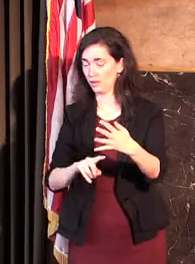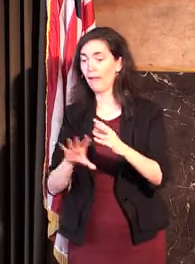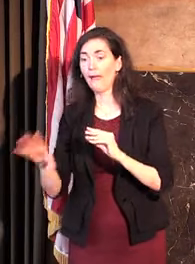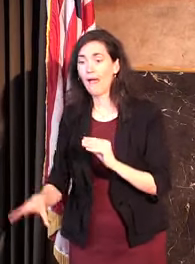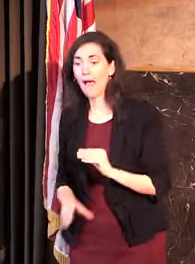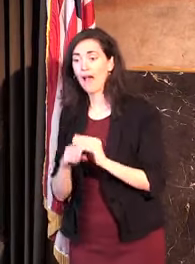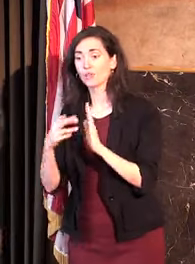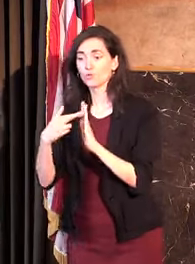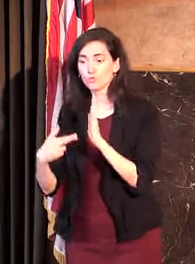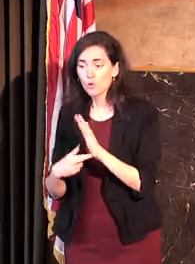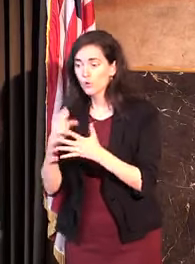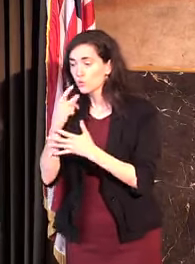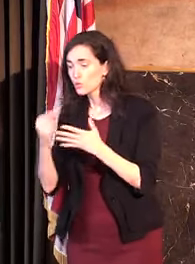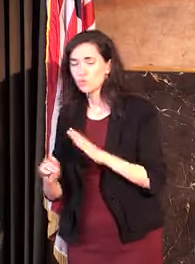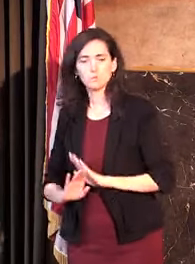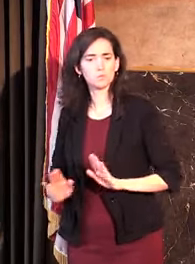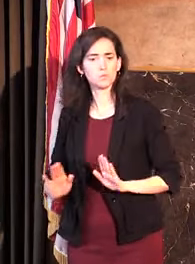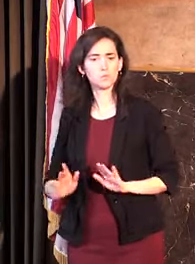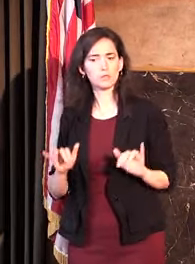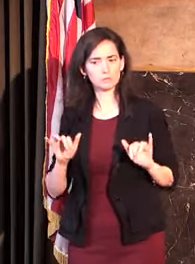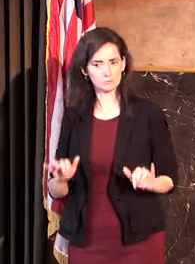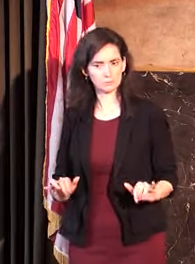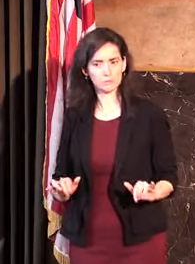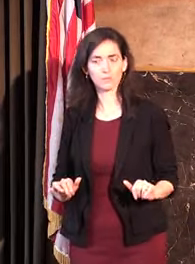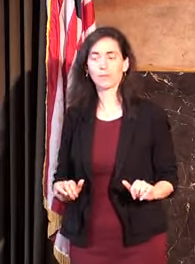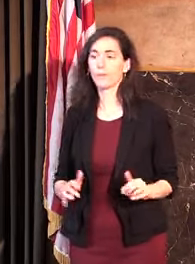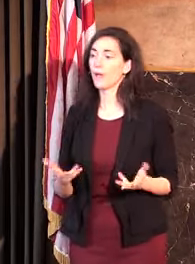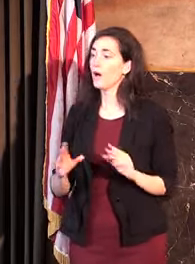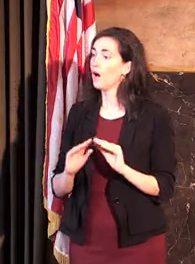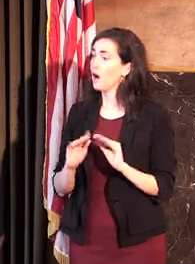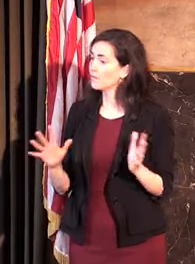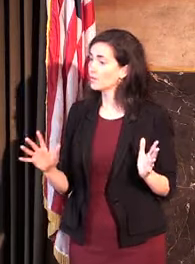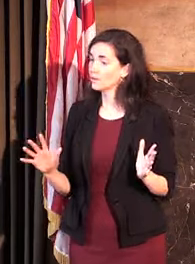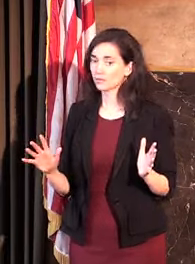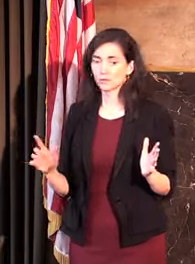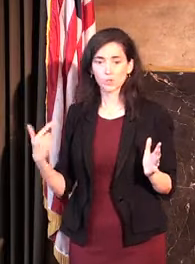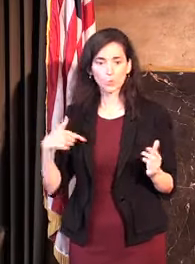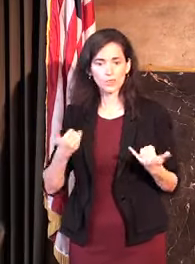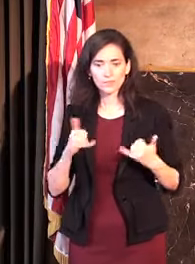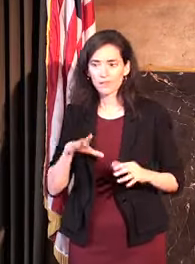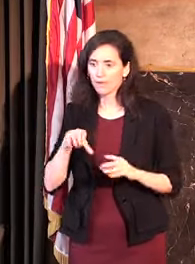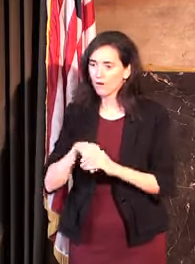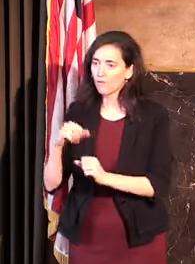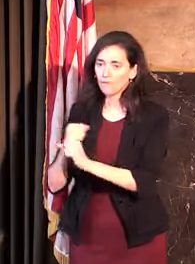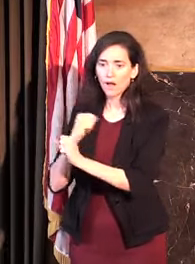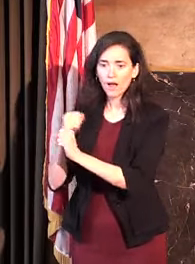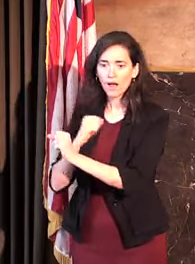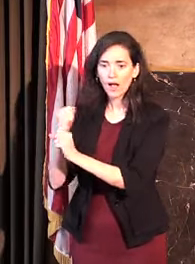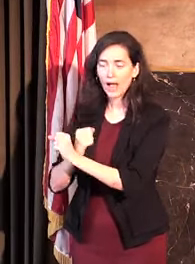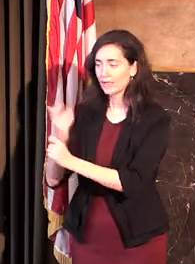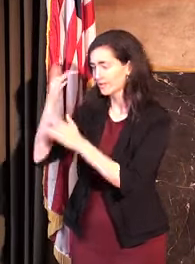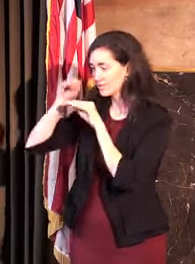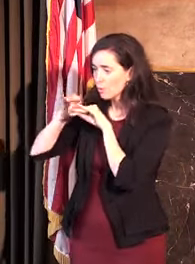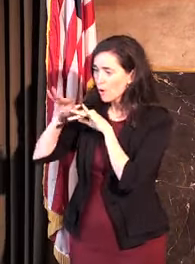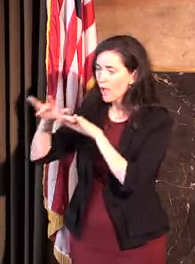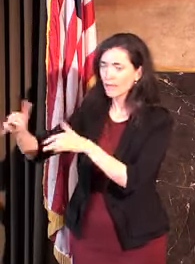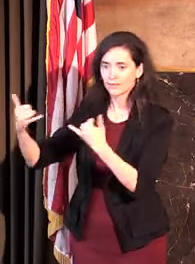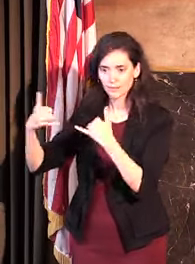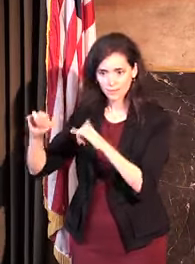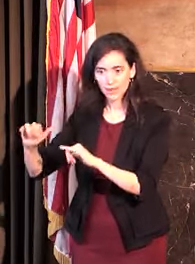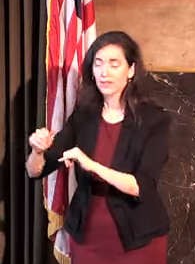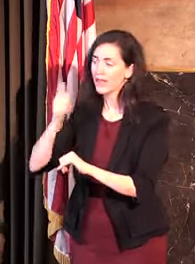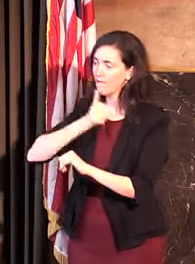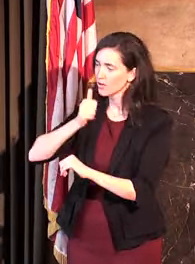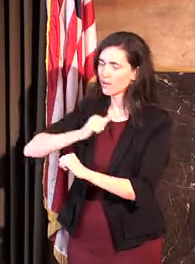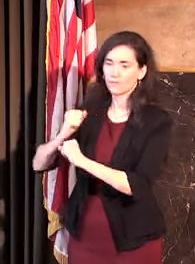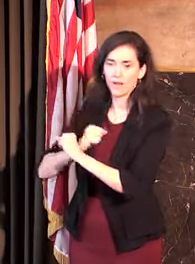measures or anything like that. But obviously, we remain engaged in this fight against this pandemic every single